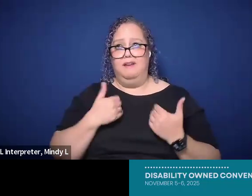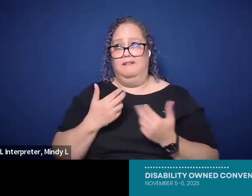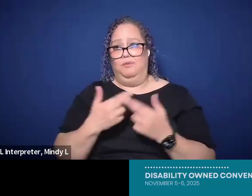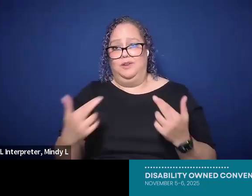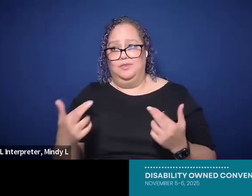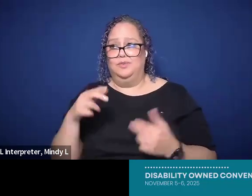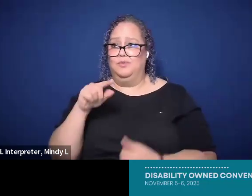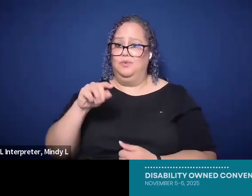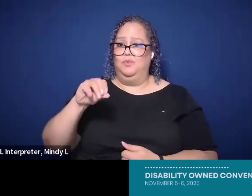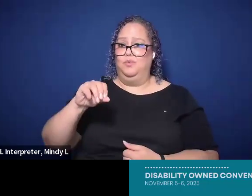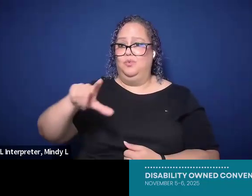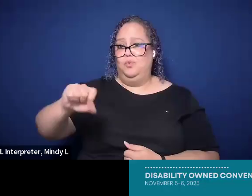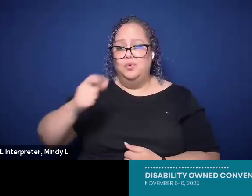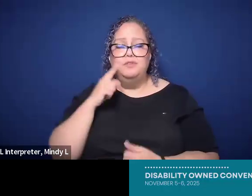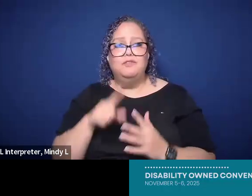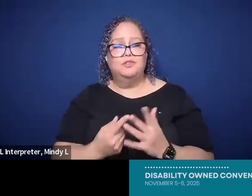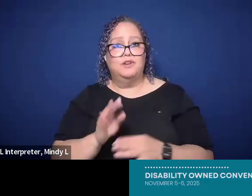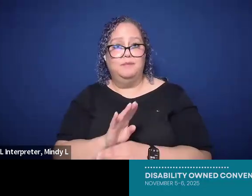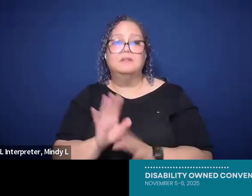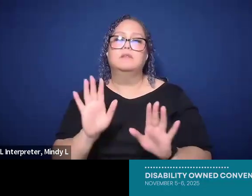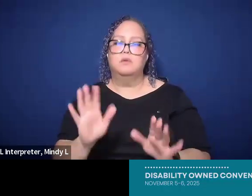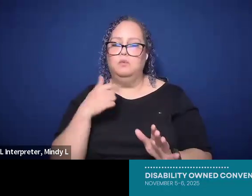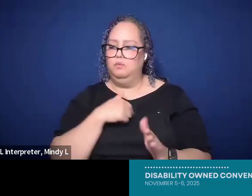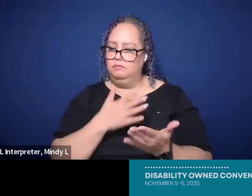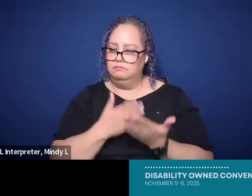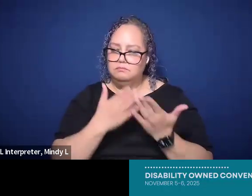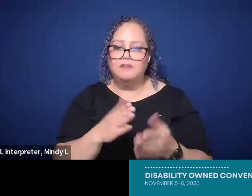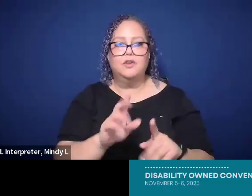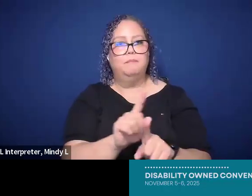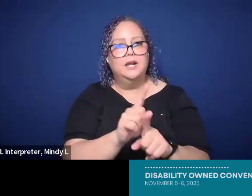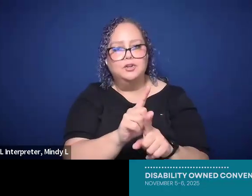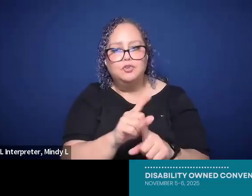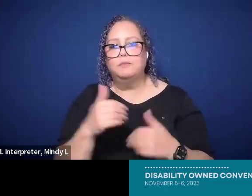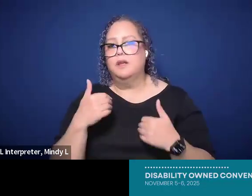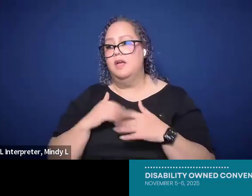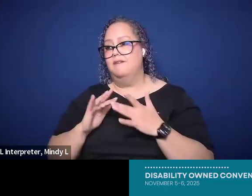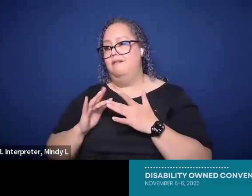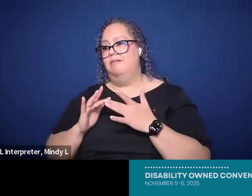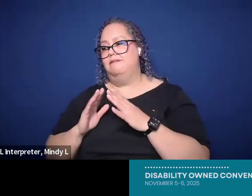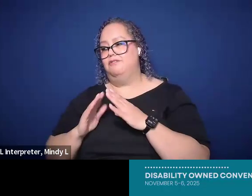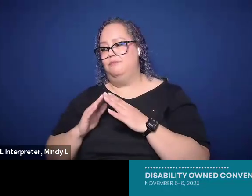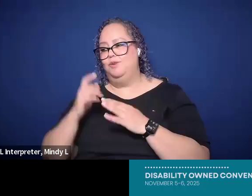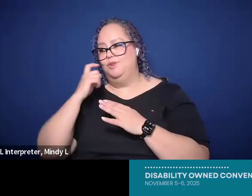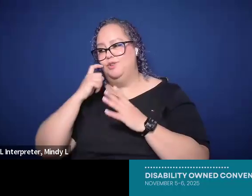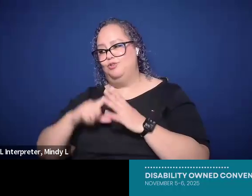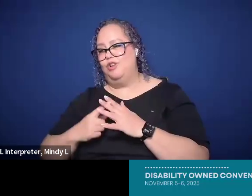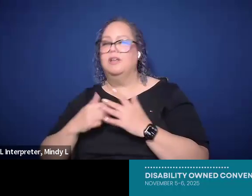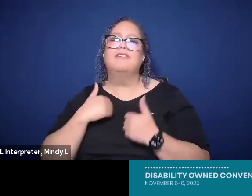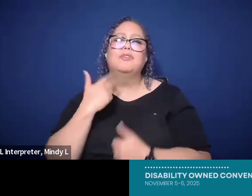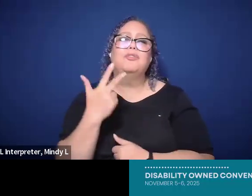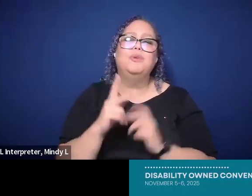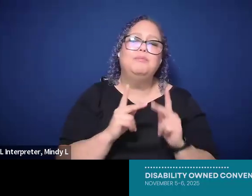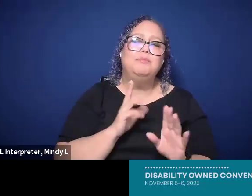And so we offer mentorship. We have an online community that's just getting started. We only have 3 participants right now.